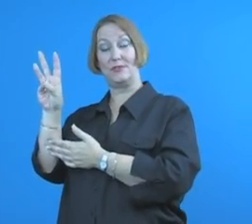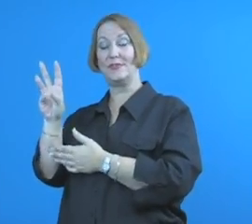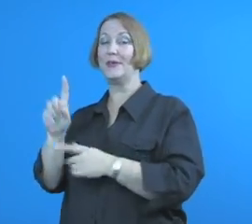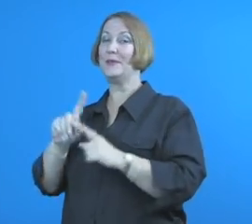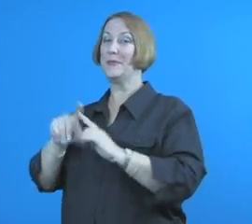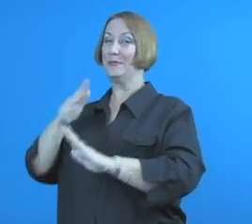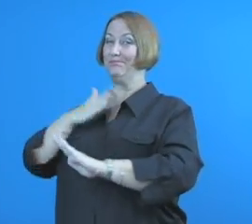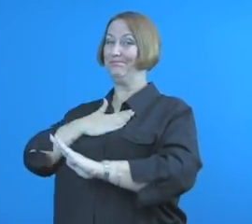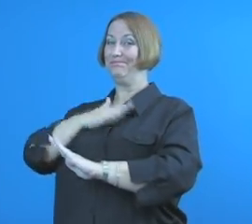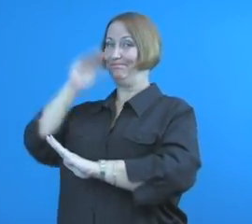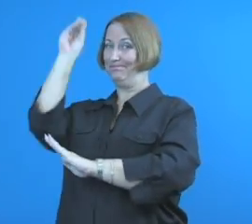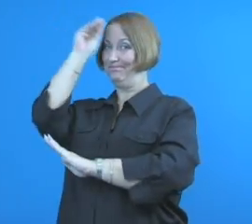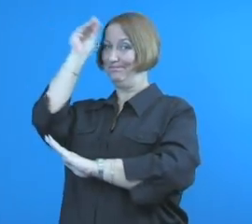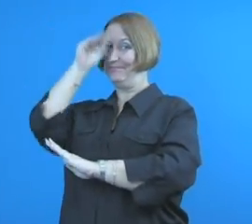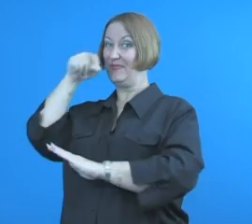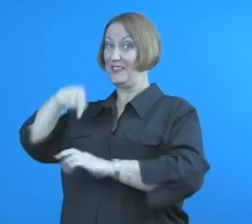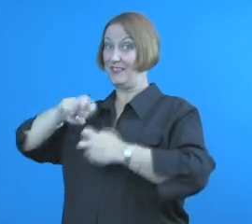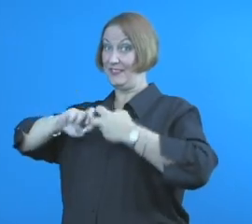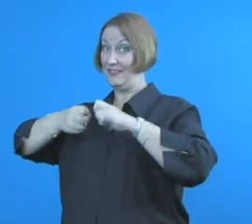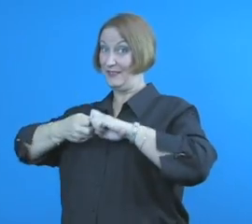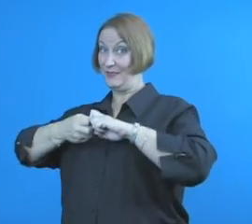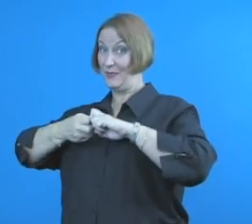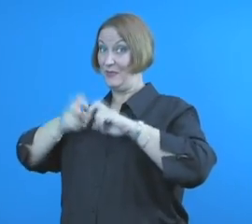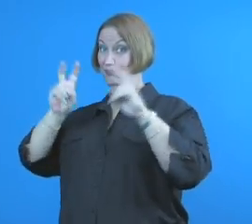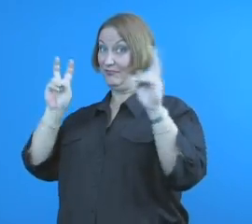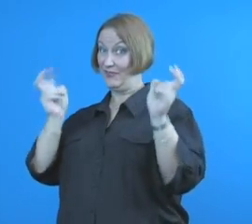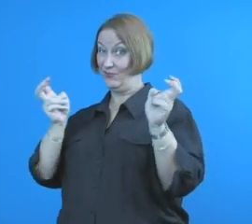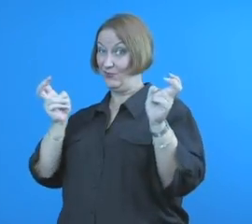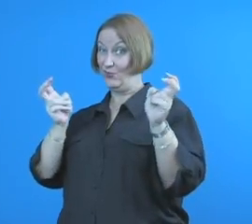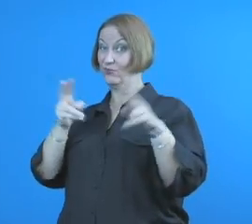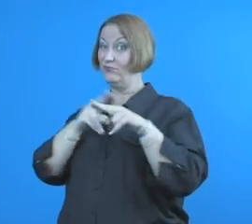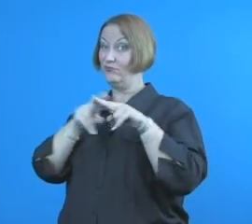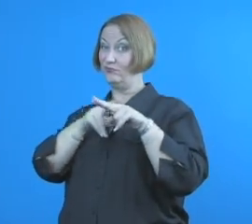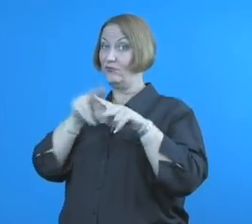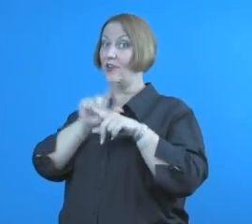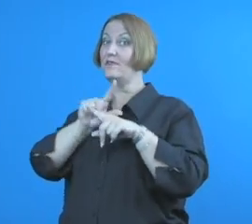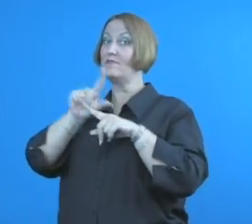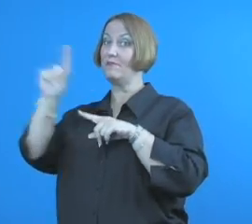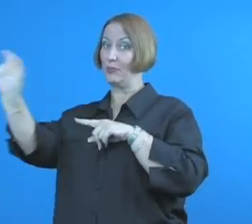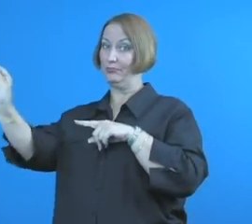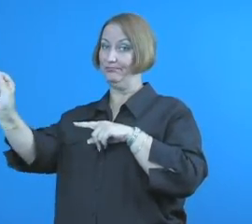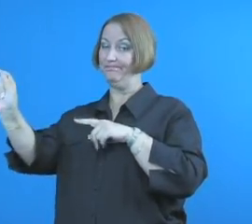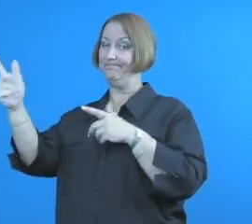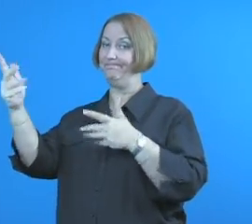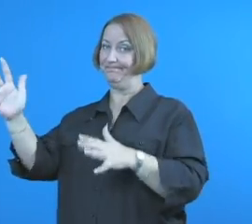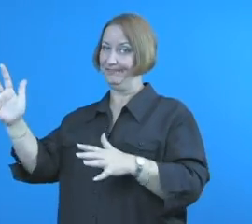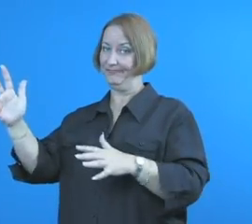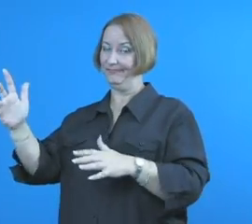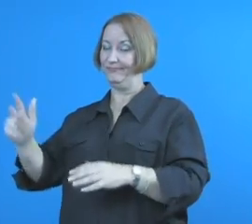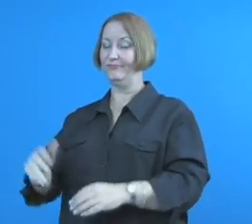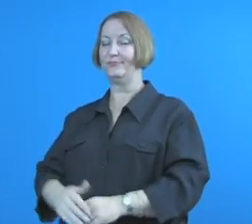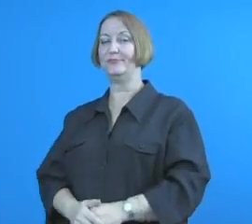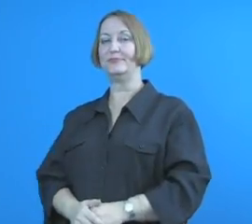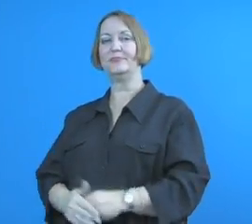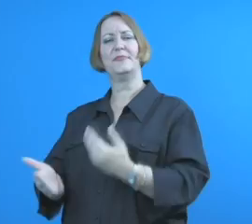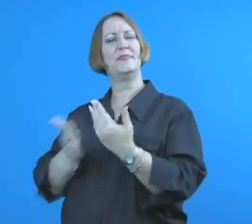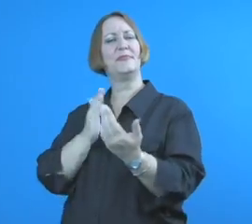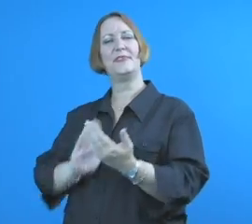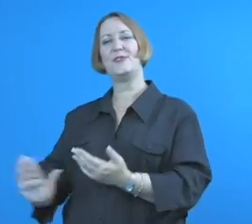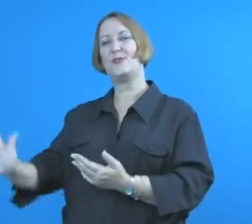But part of me feels that the train has already left the station on this issue. Regardless of where you live in this country, you can sign up for breaking